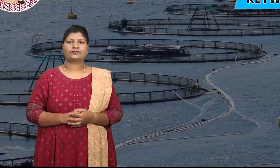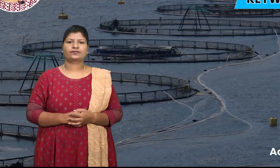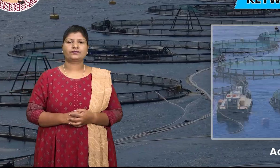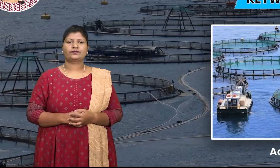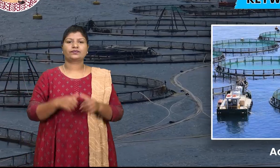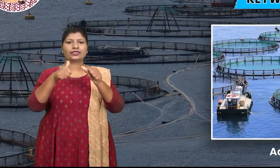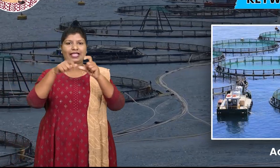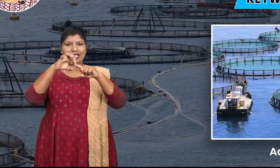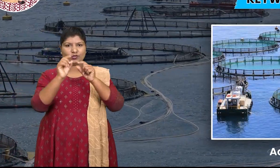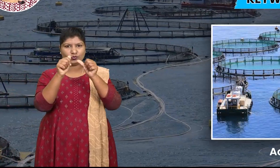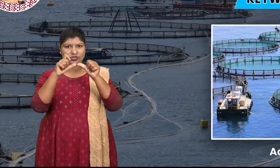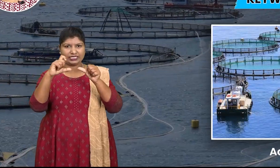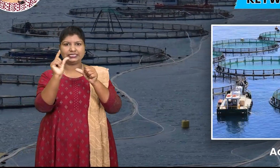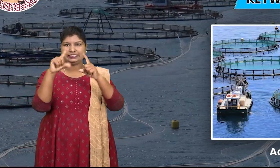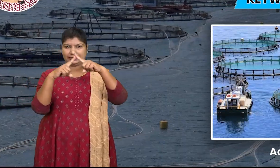aquaculture,